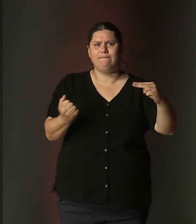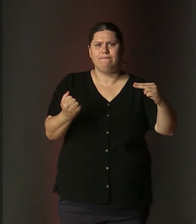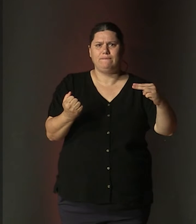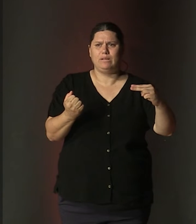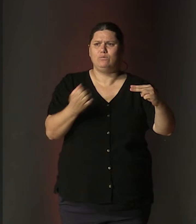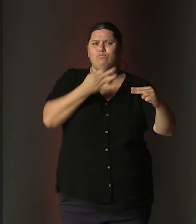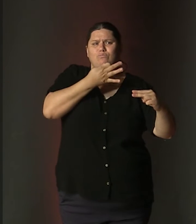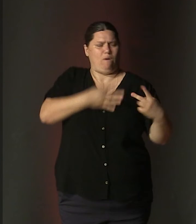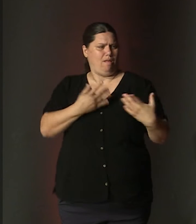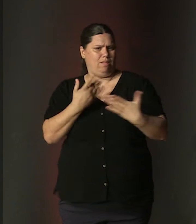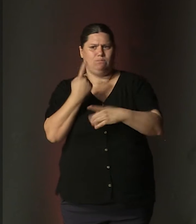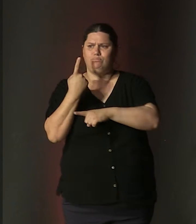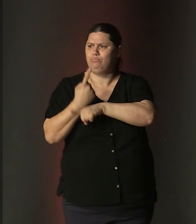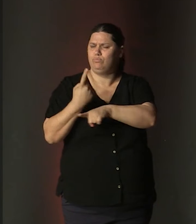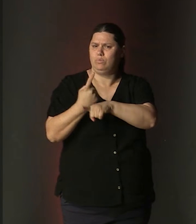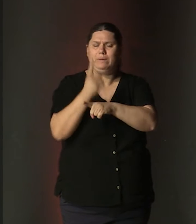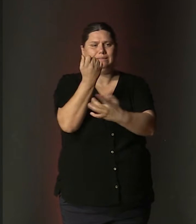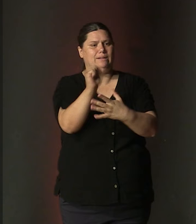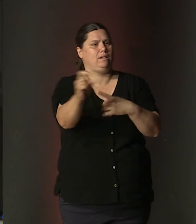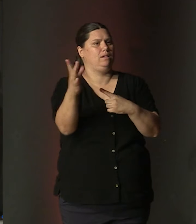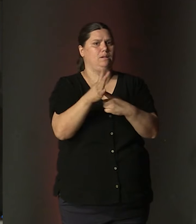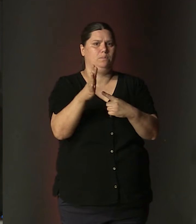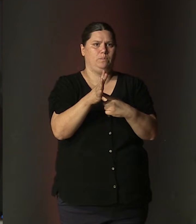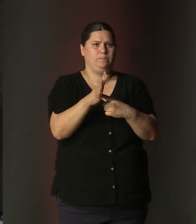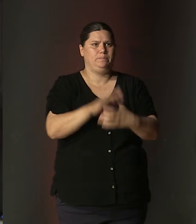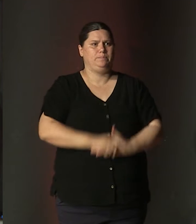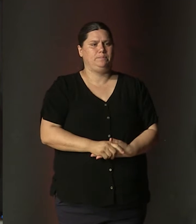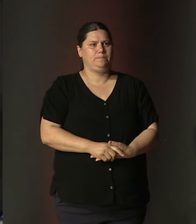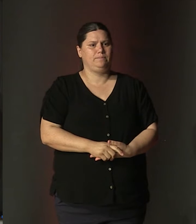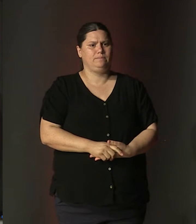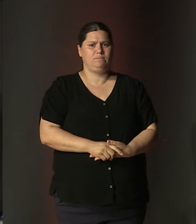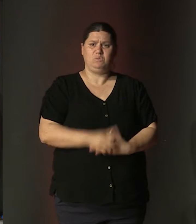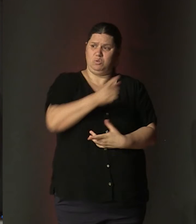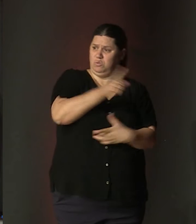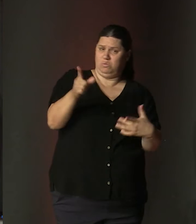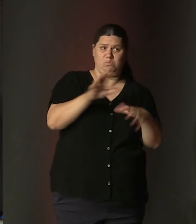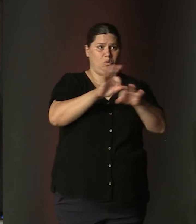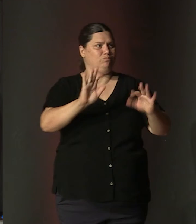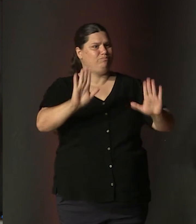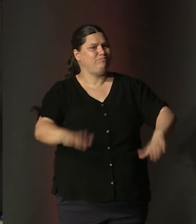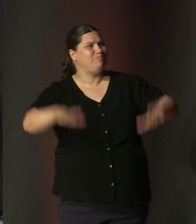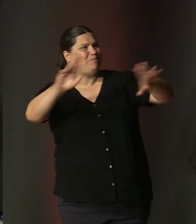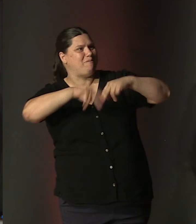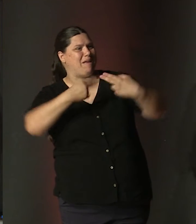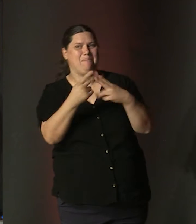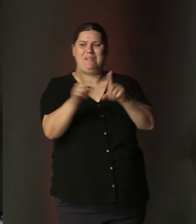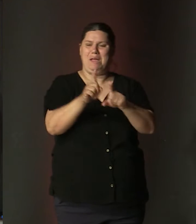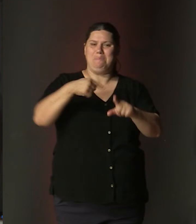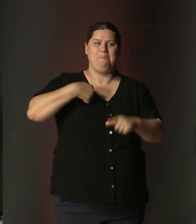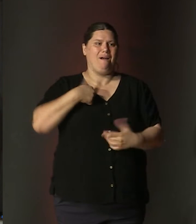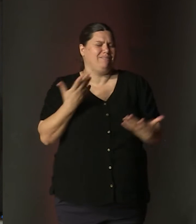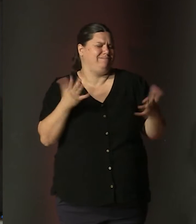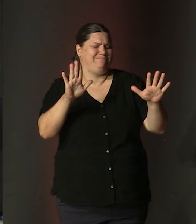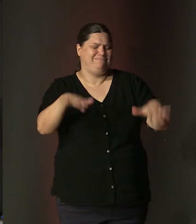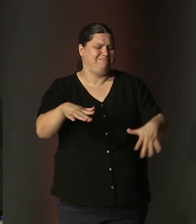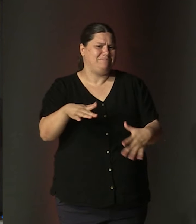readily told, but just as important. Now, if you haven't grown up in a family of geologists, you could be forgiven for thinking